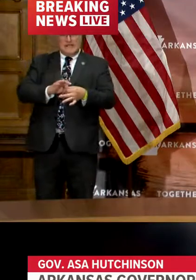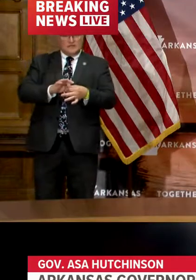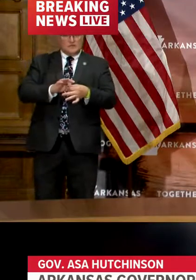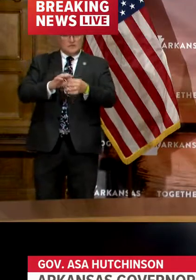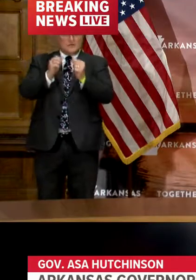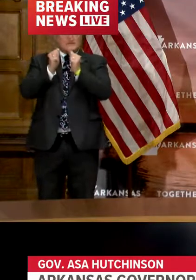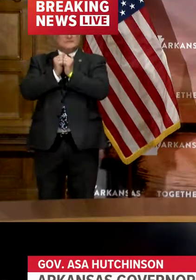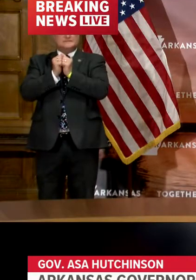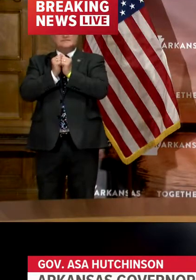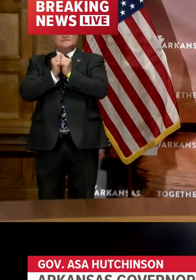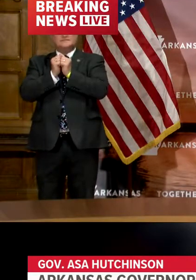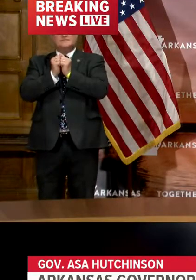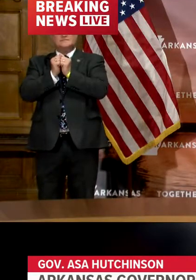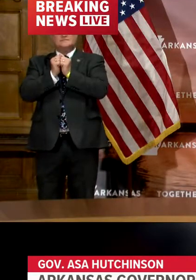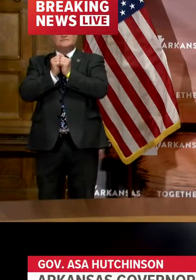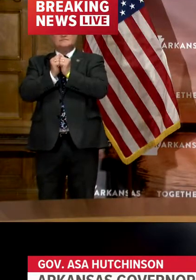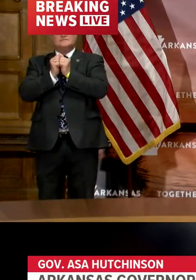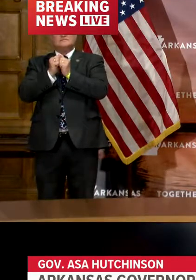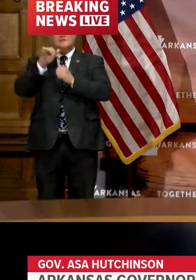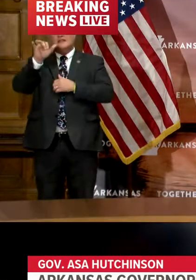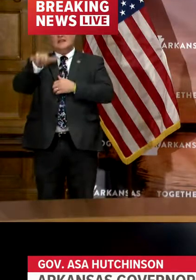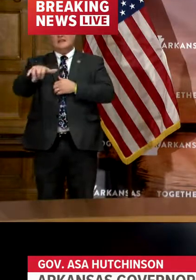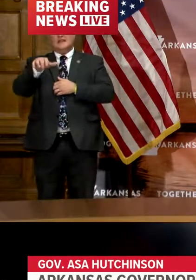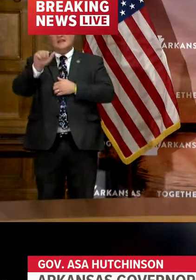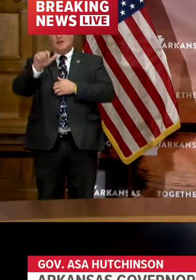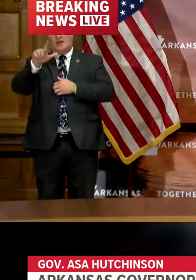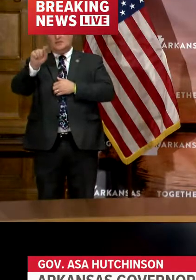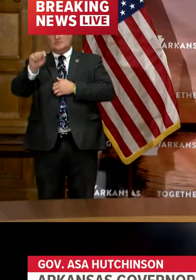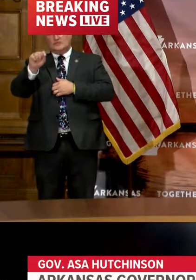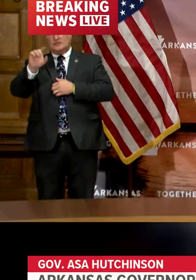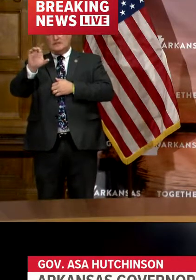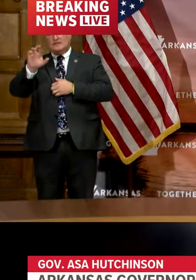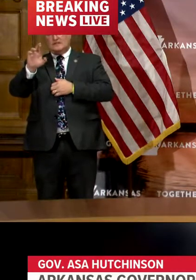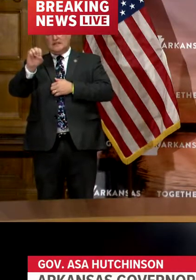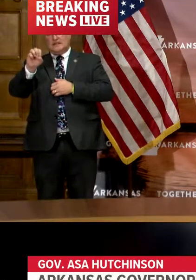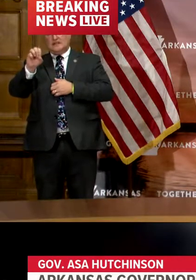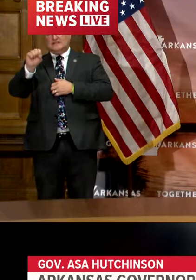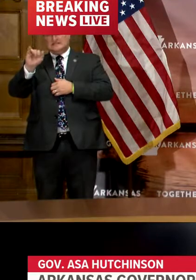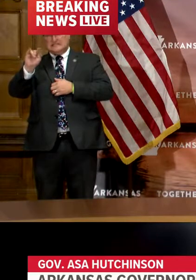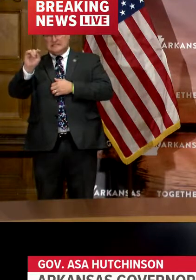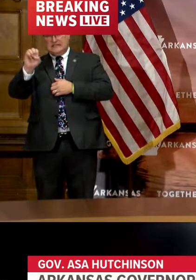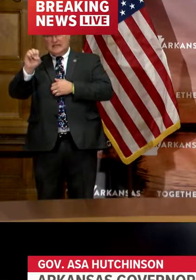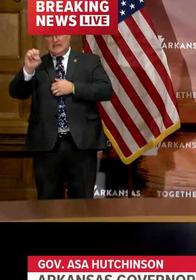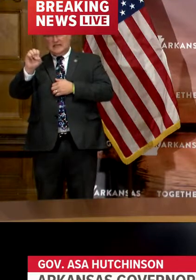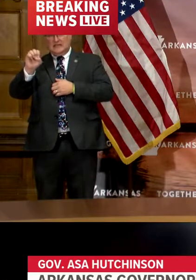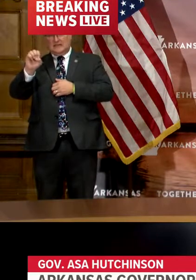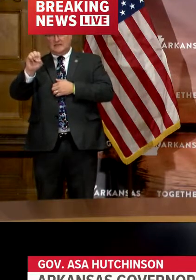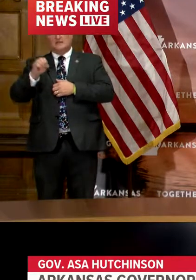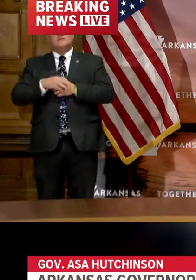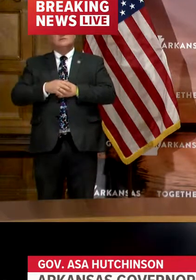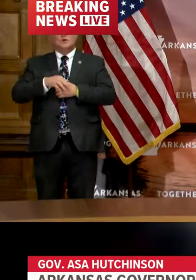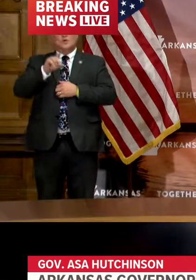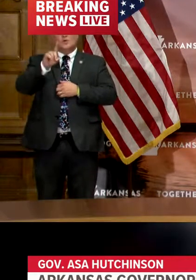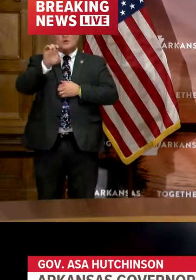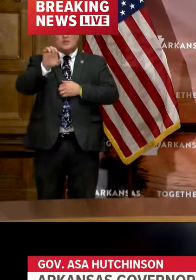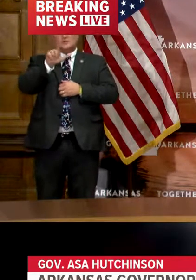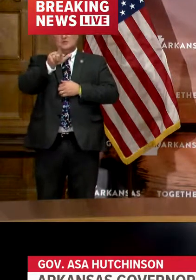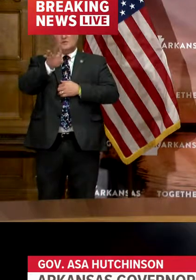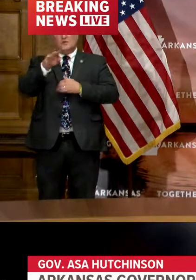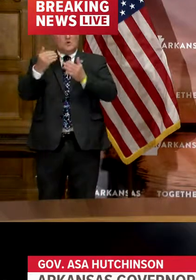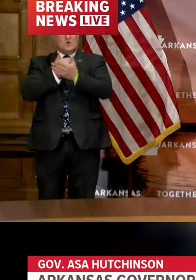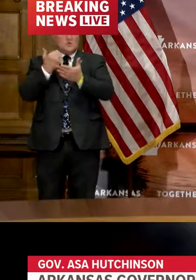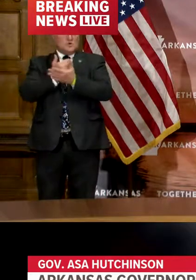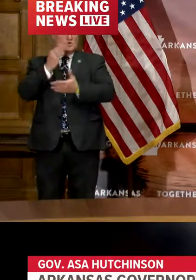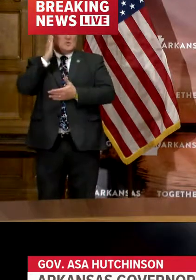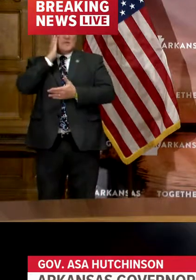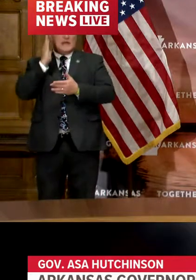the to that alternative care site. So there's going to be 124 new beds. Can you speak to